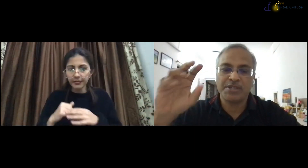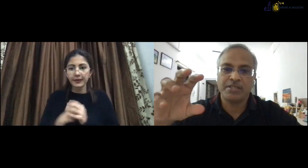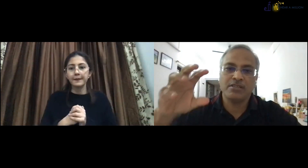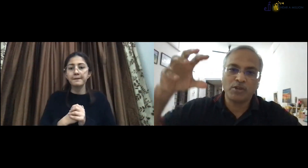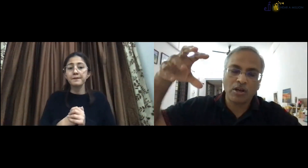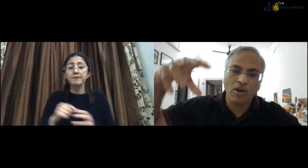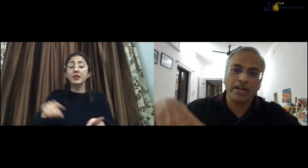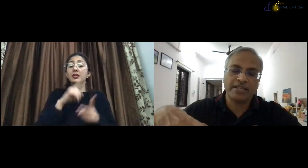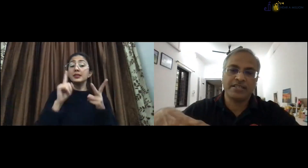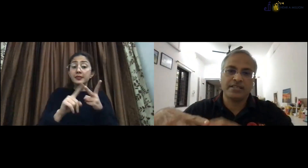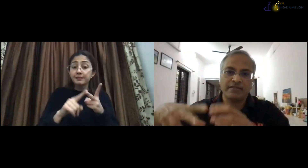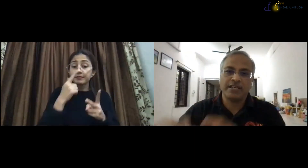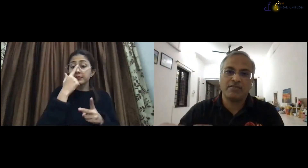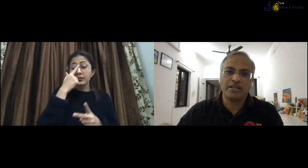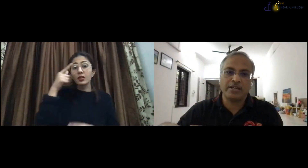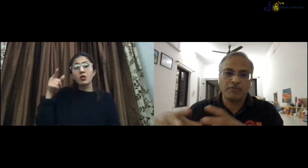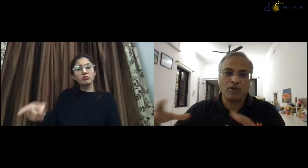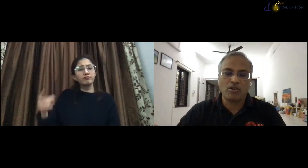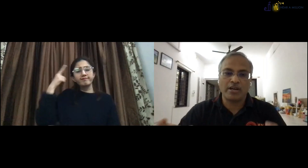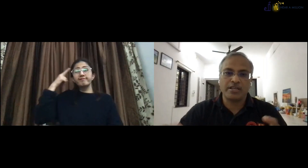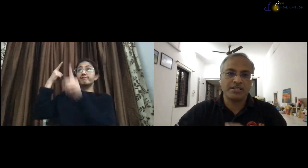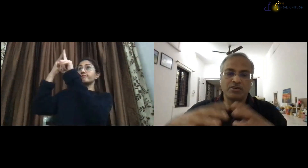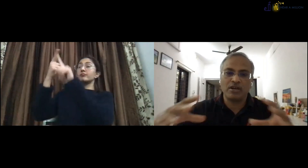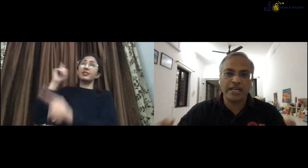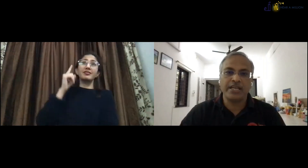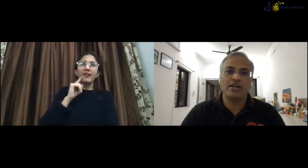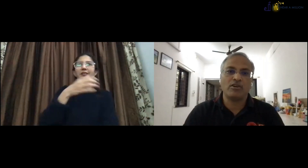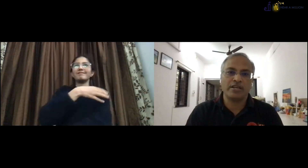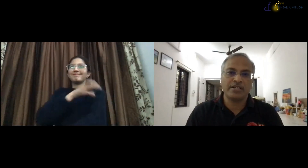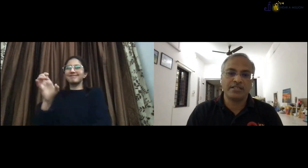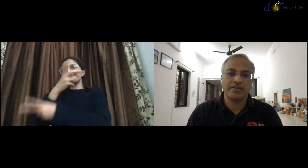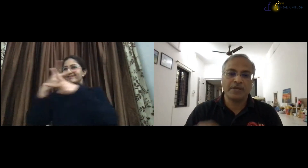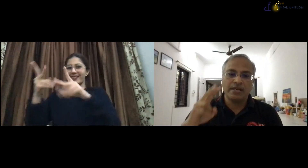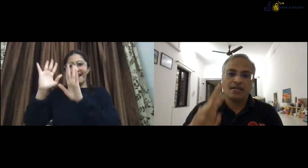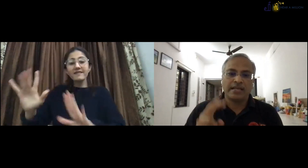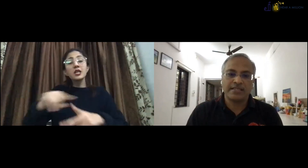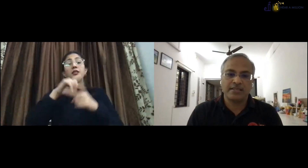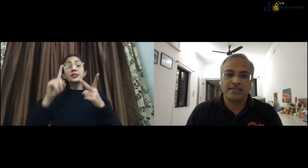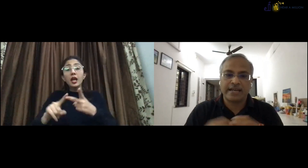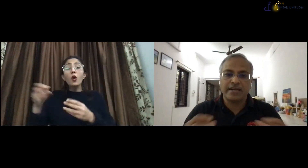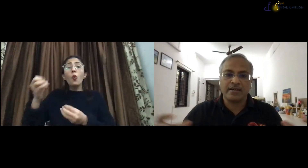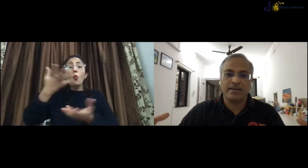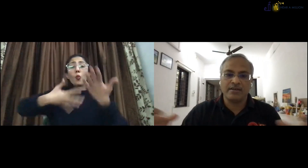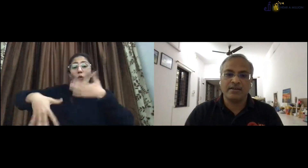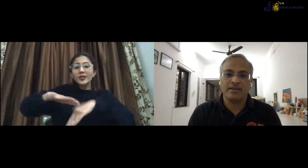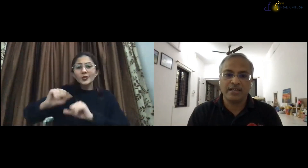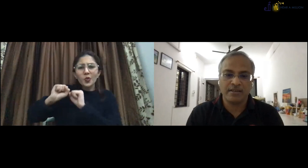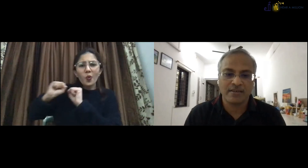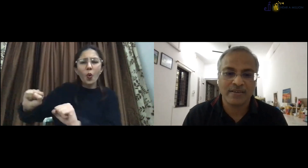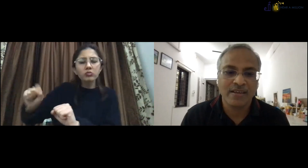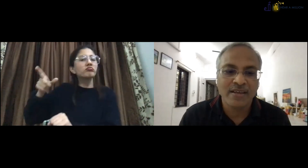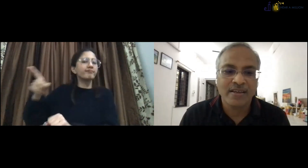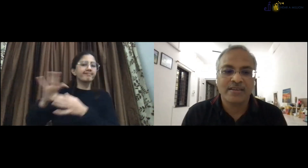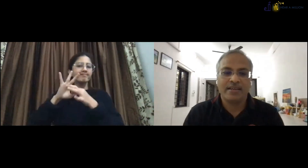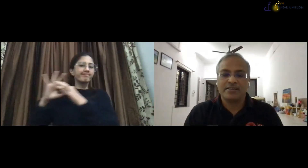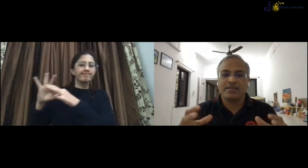leader is ambitious for the organization. If they are working for organization or leading our organization, that is the second